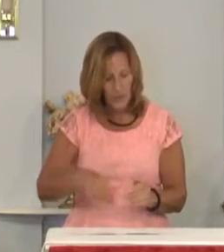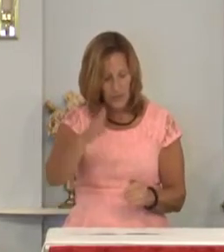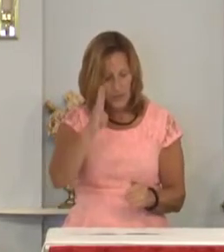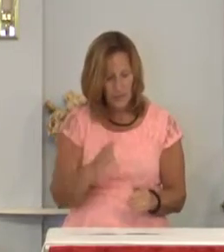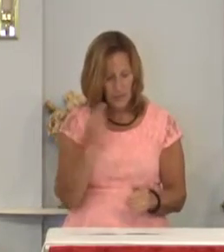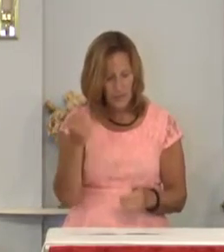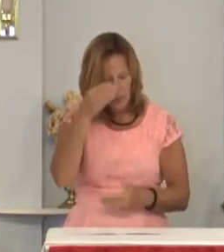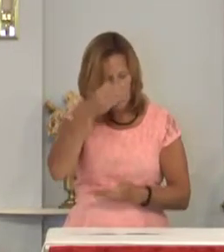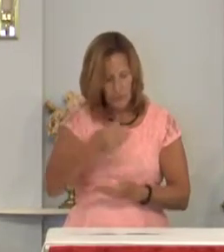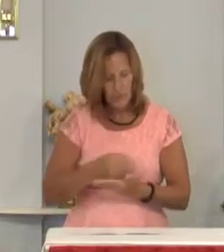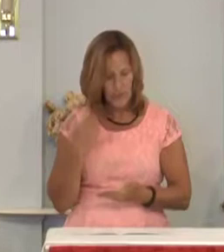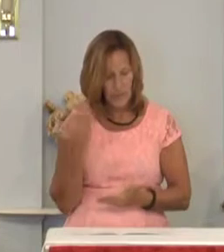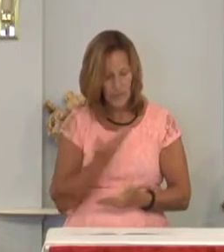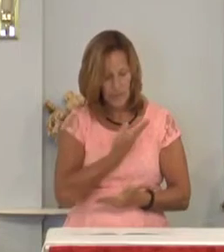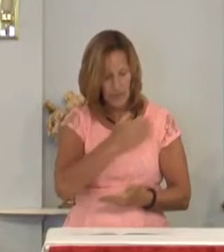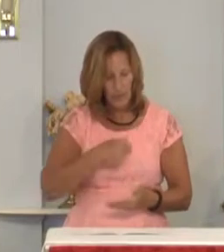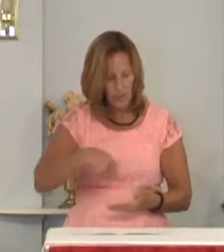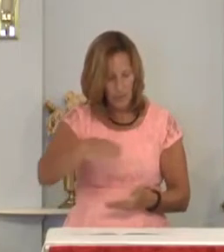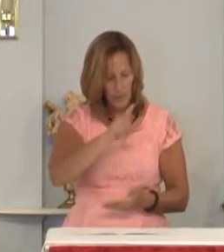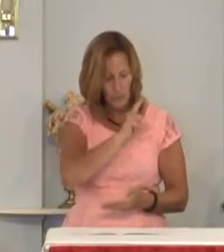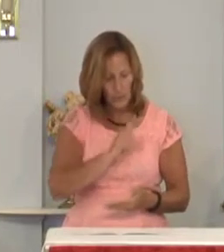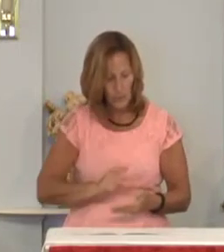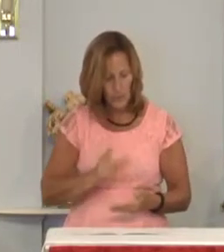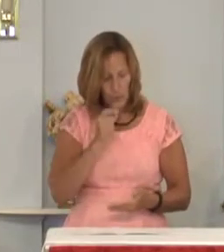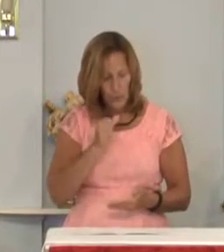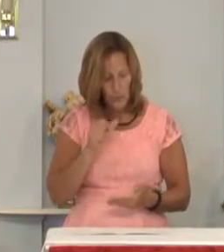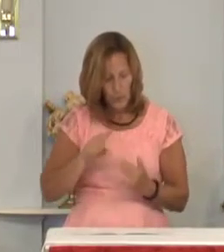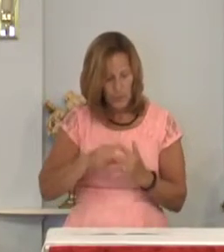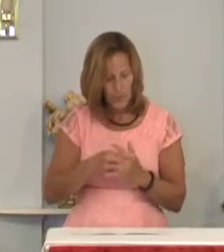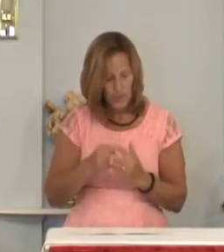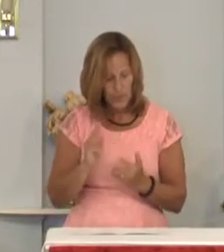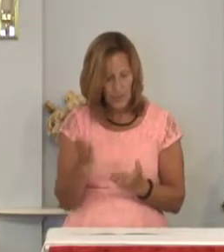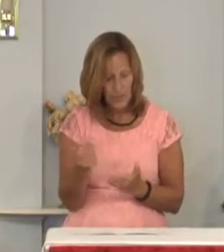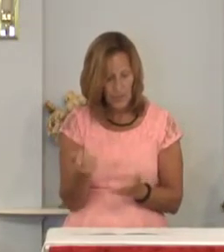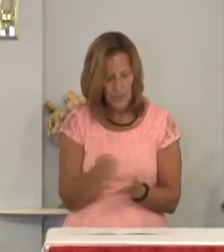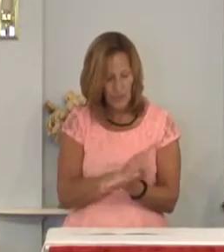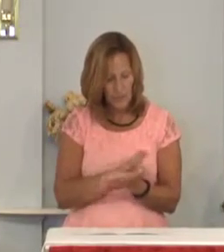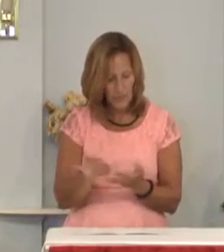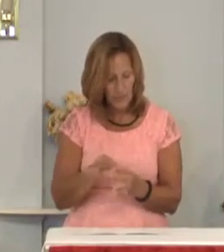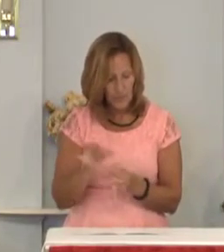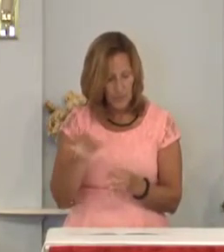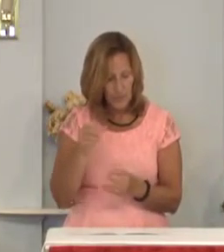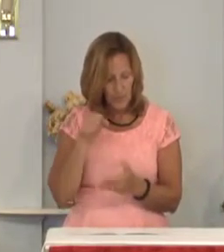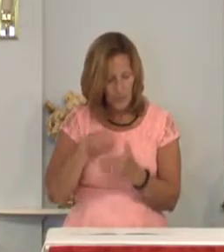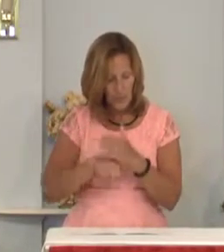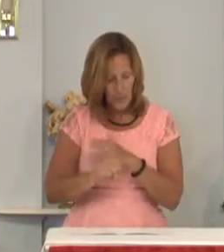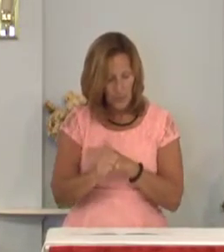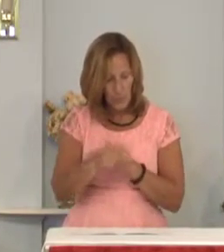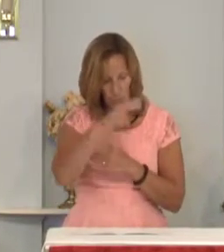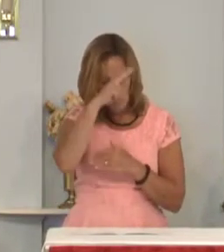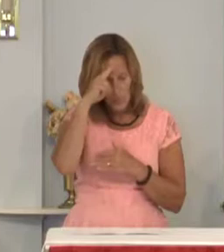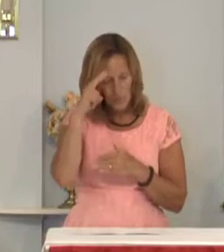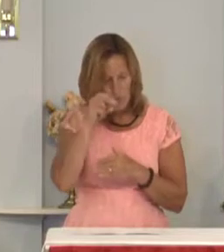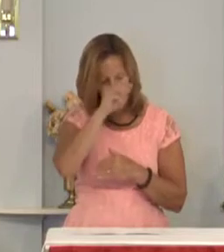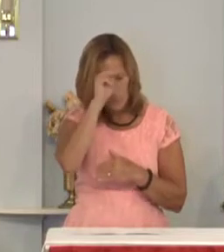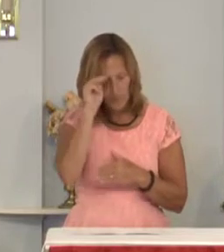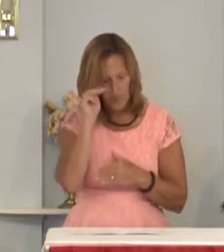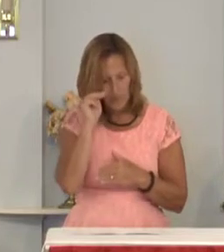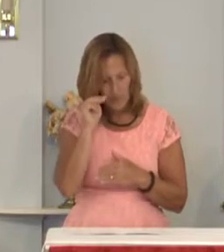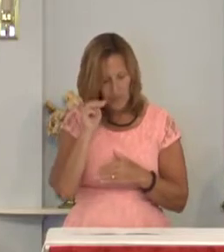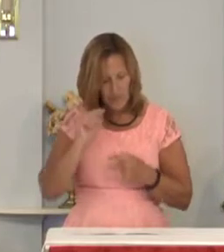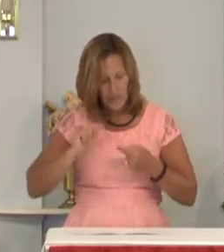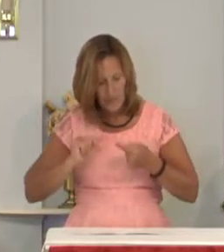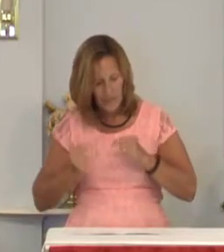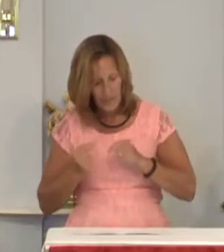Christ God's only Son our Lord. who was conceived by the Holy Spirit born of the Virgin